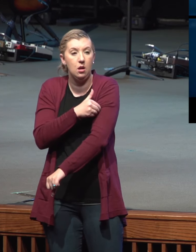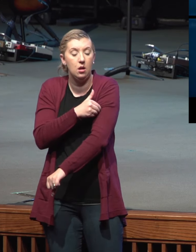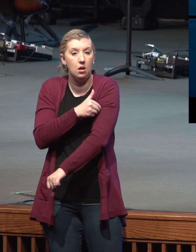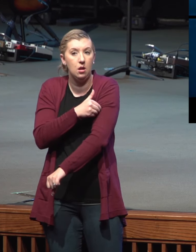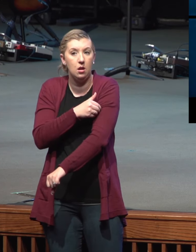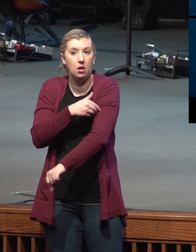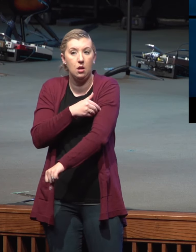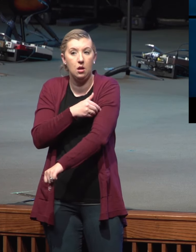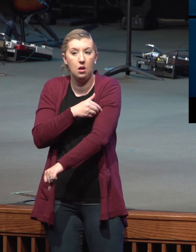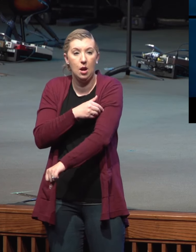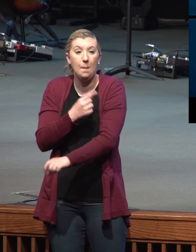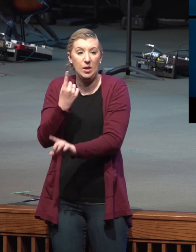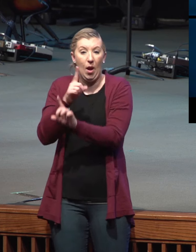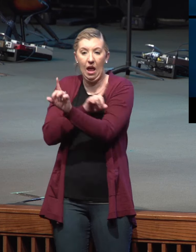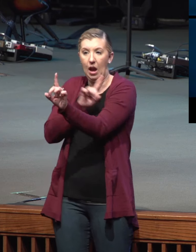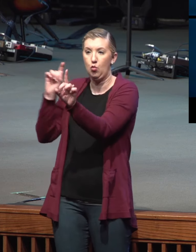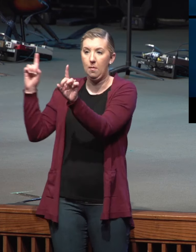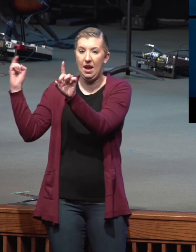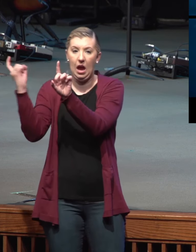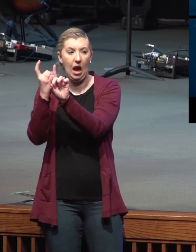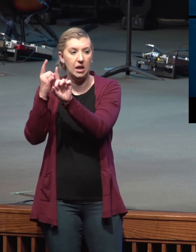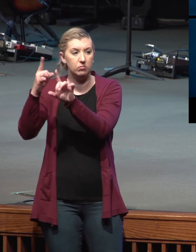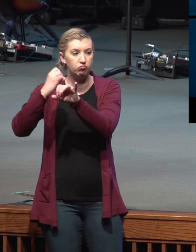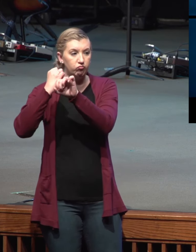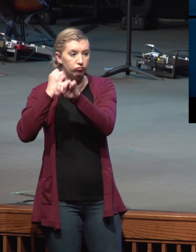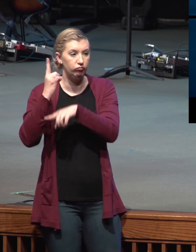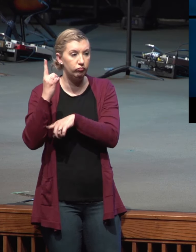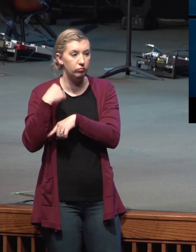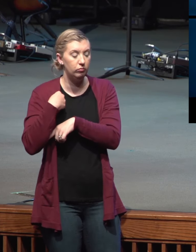be the one I run behind. Do you?